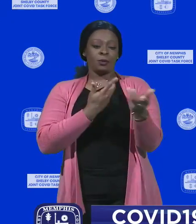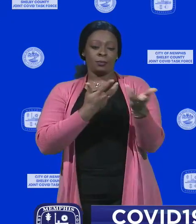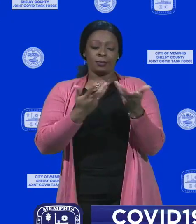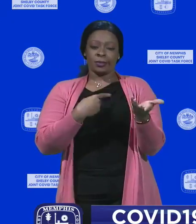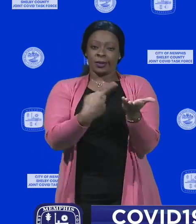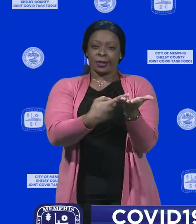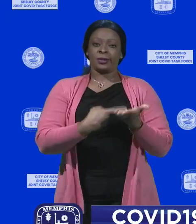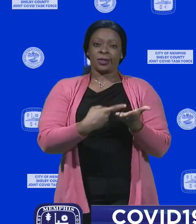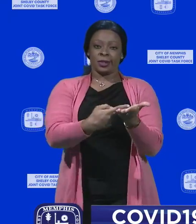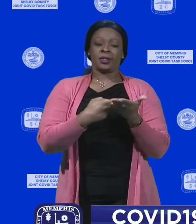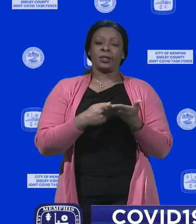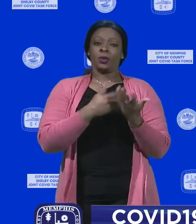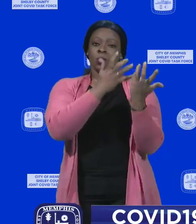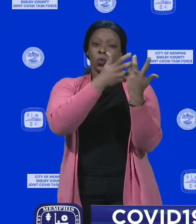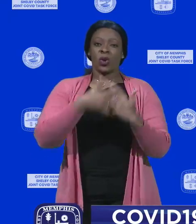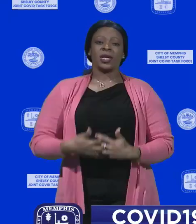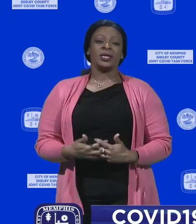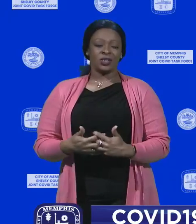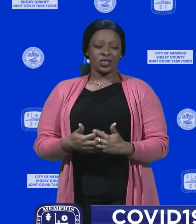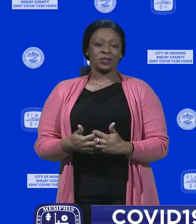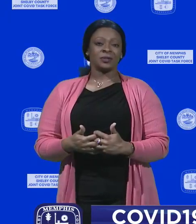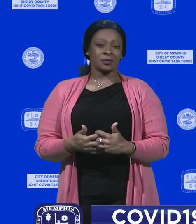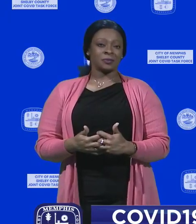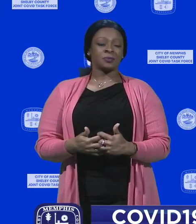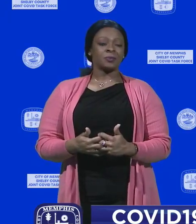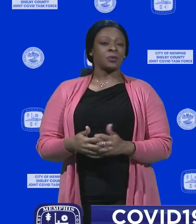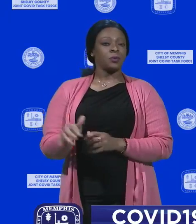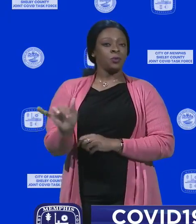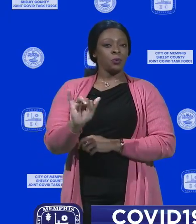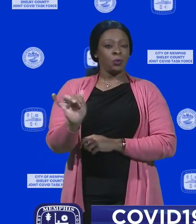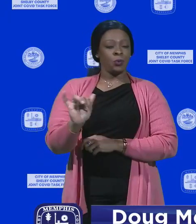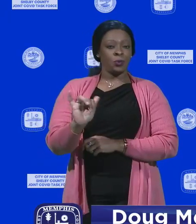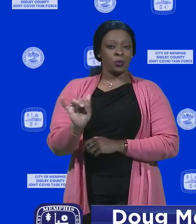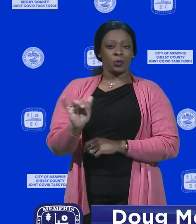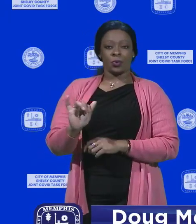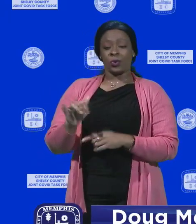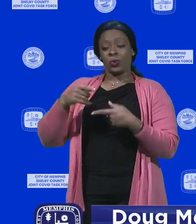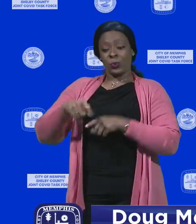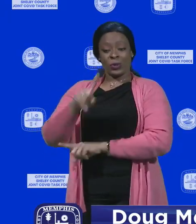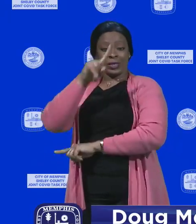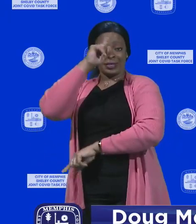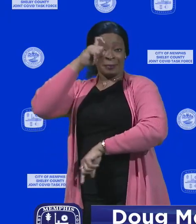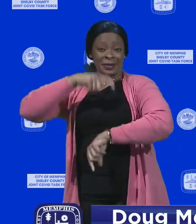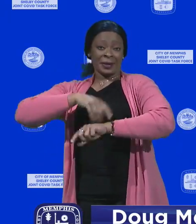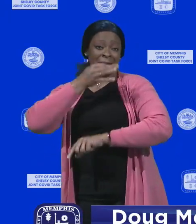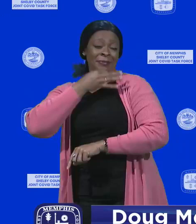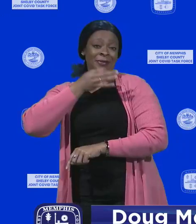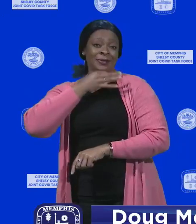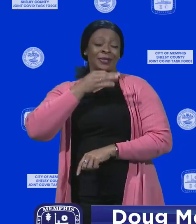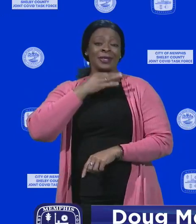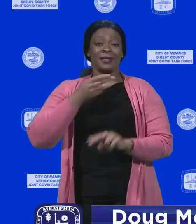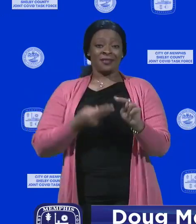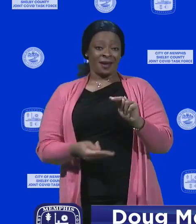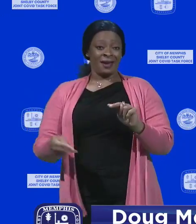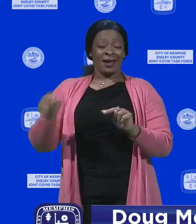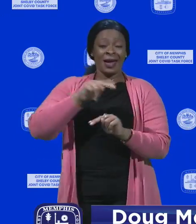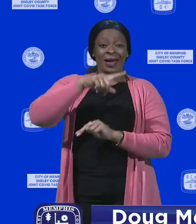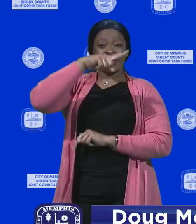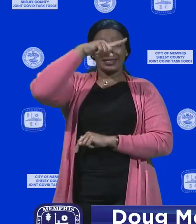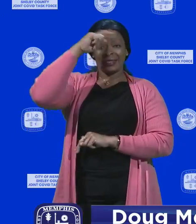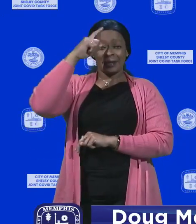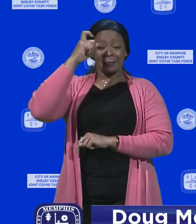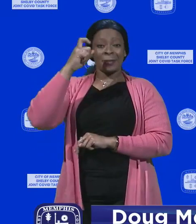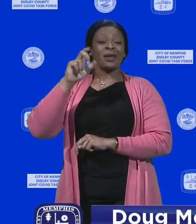of coordination. We also are entering the summer, and as I said, the height of summer